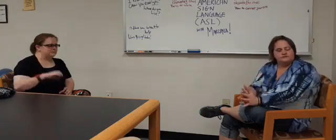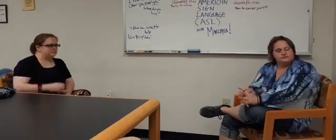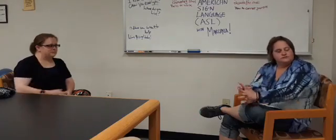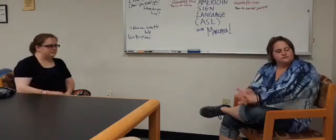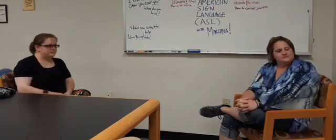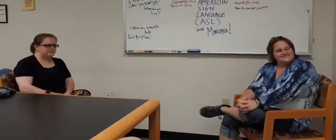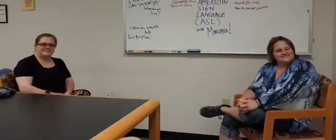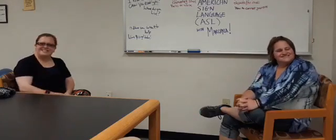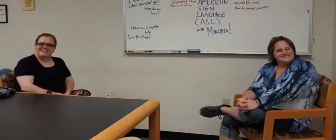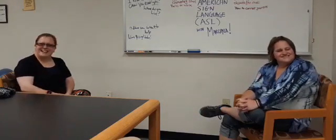So